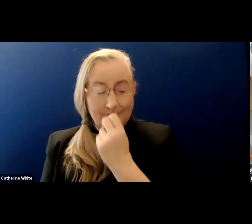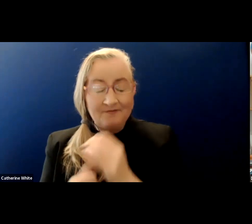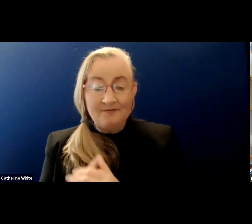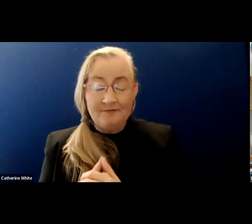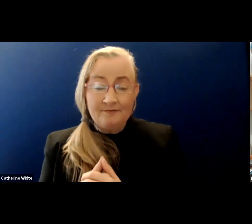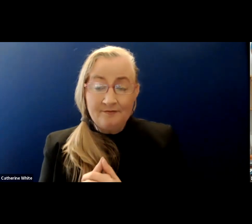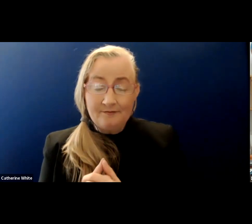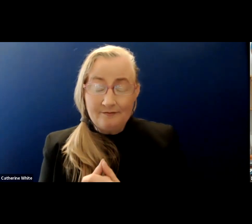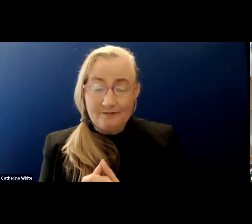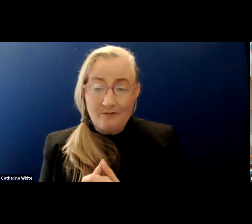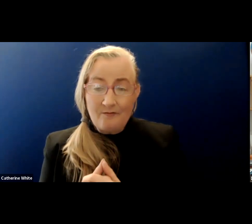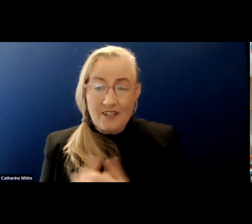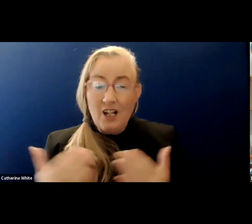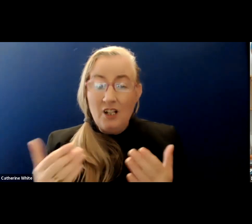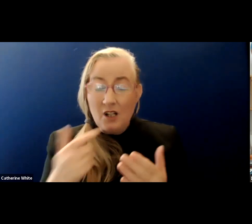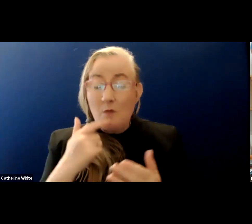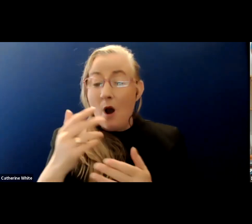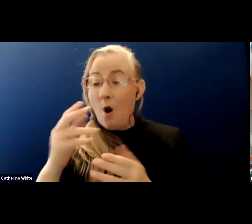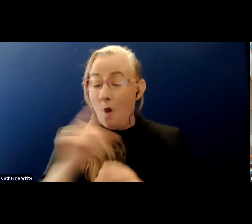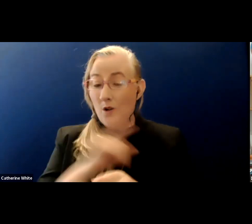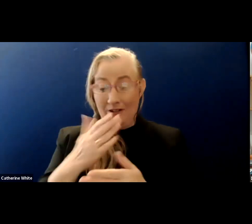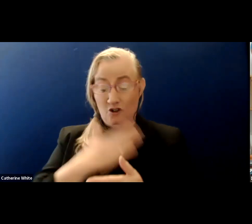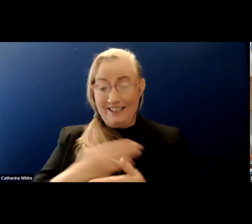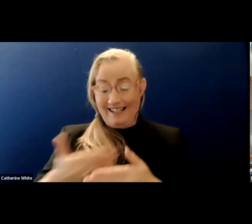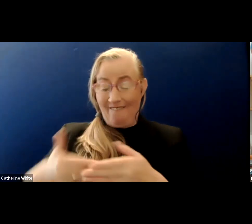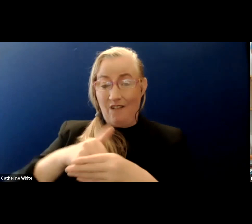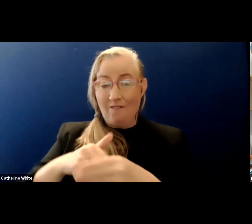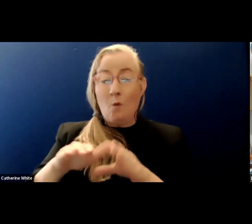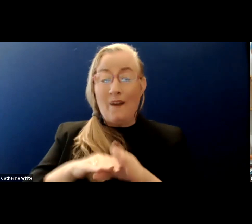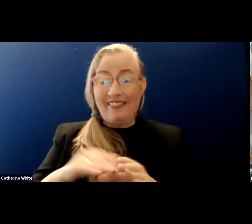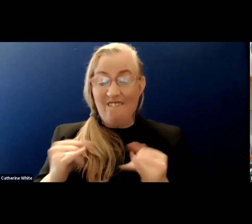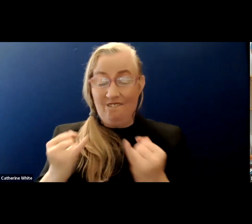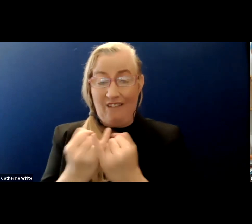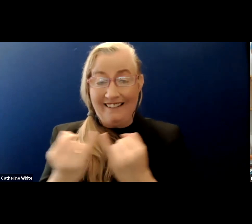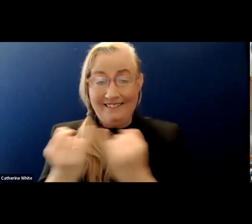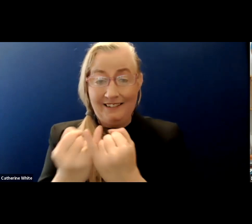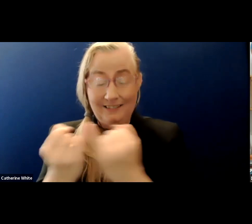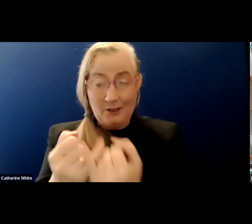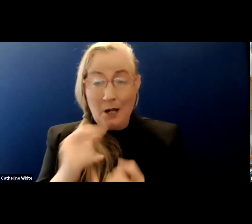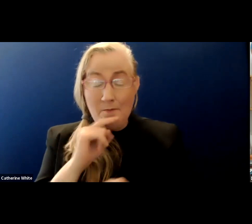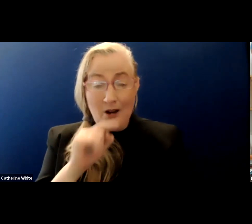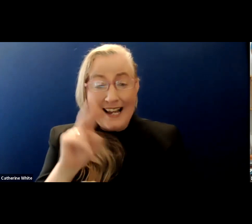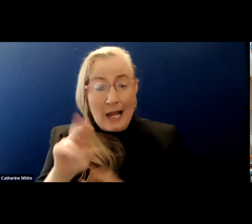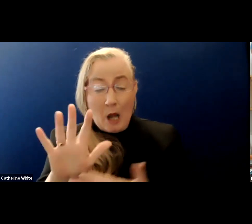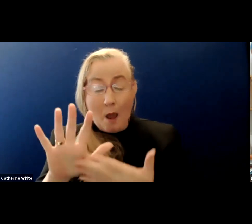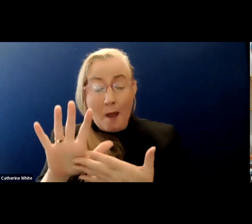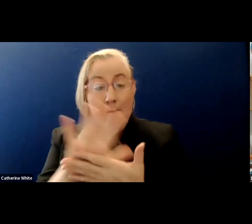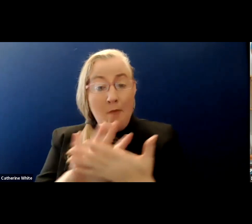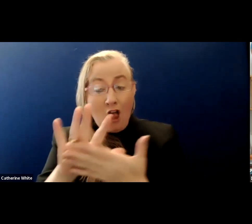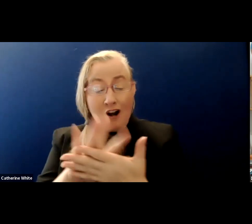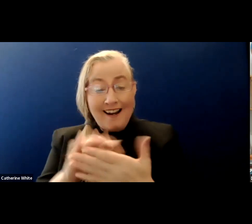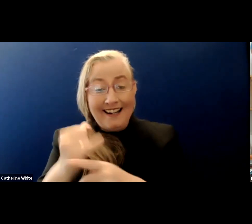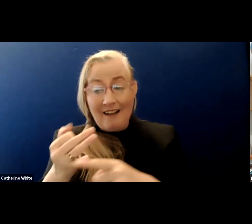for merely participating in fighting. Whether this can be blurred in the future, of course, we